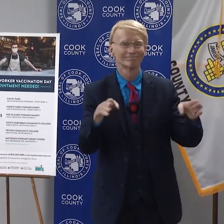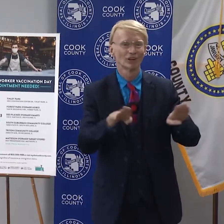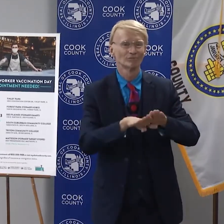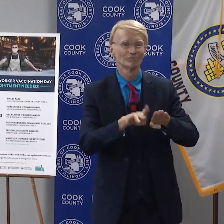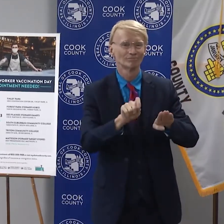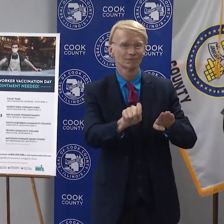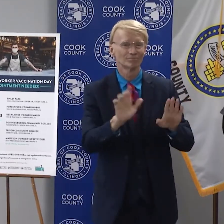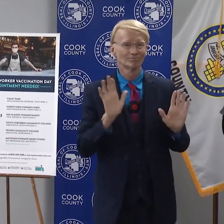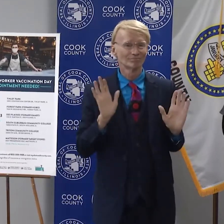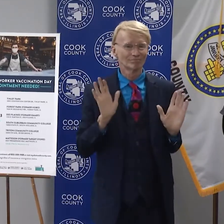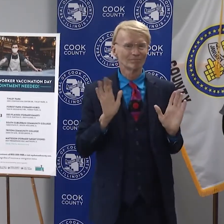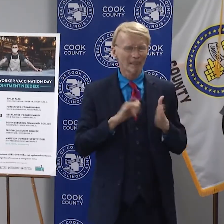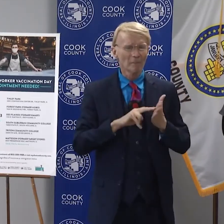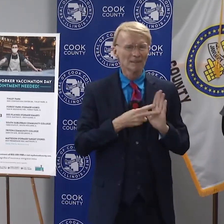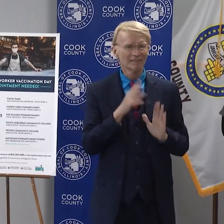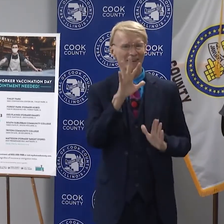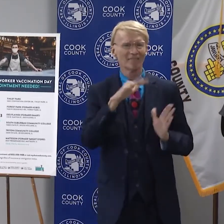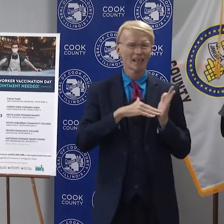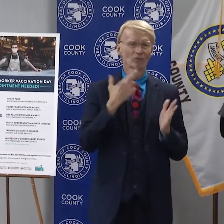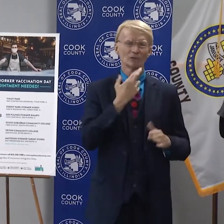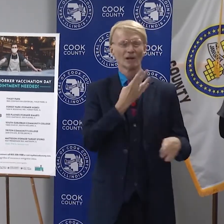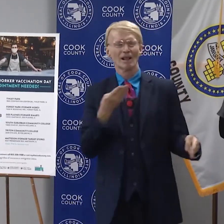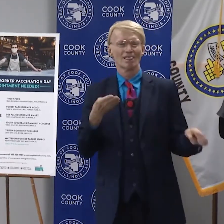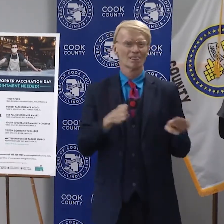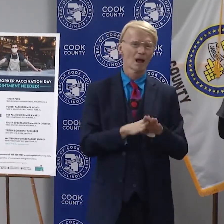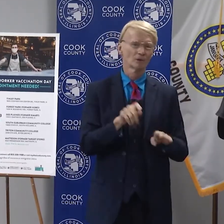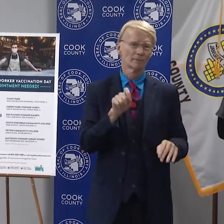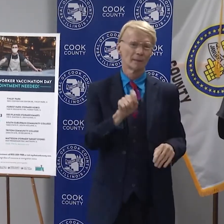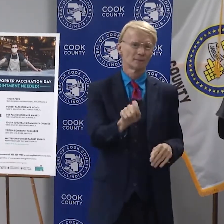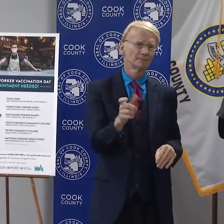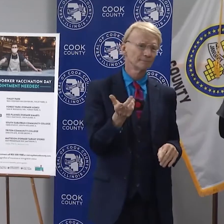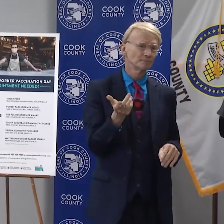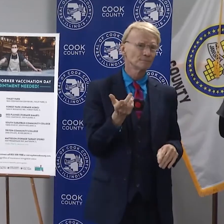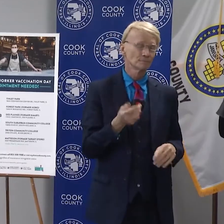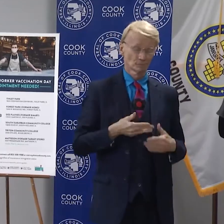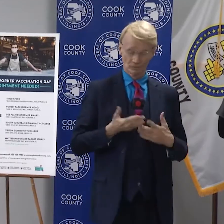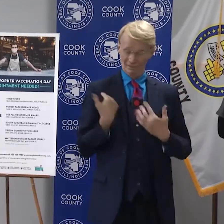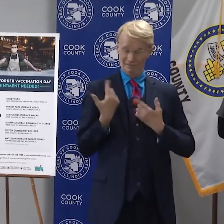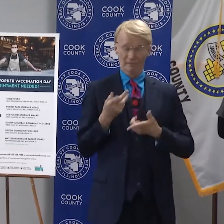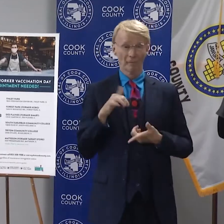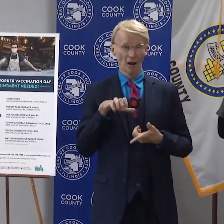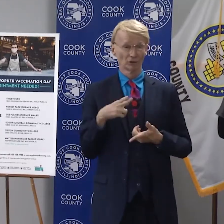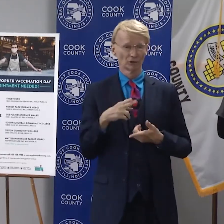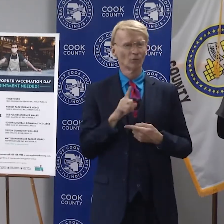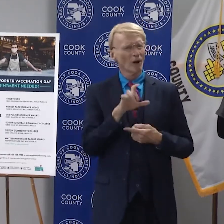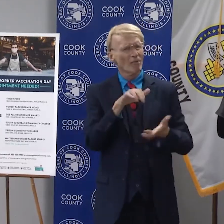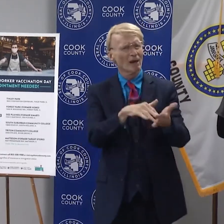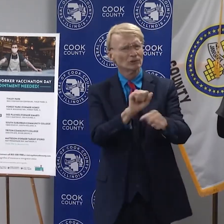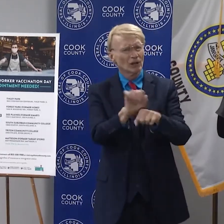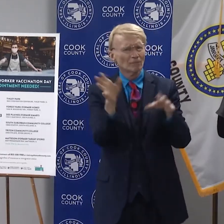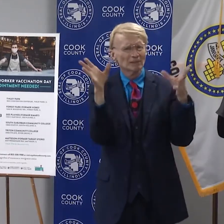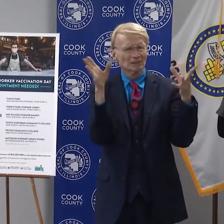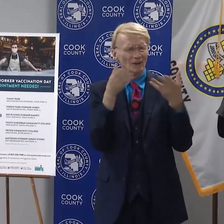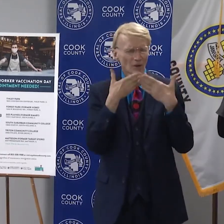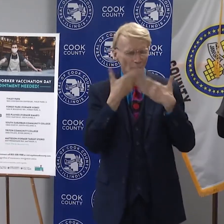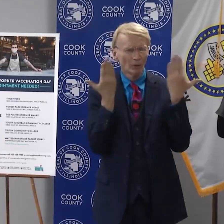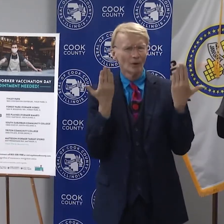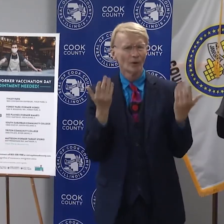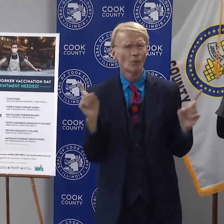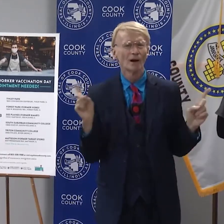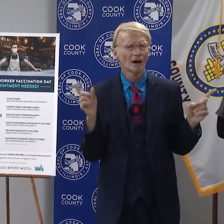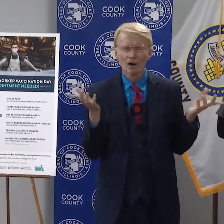over 5,000 restaurants. Through March, over 100,000 jobs have been lost in the Illinois food service